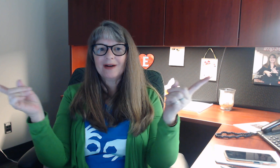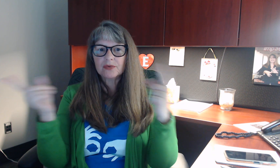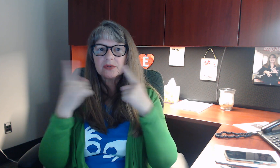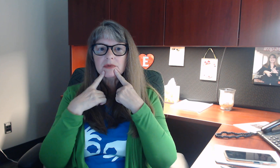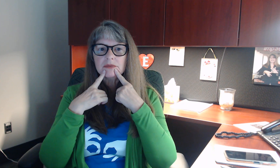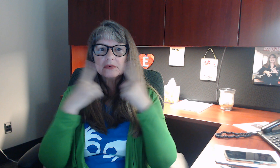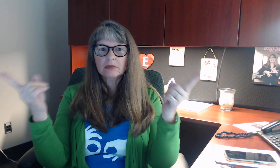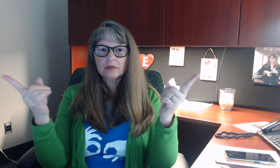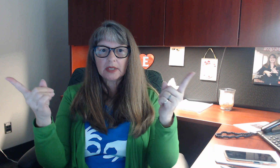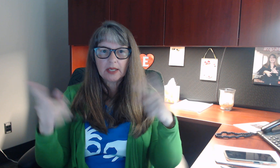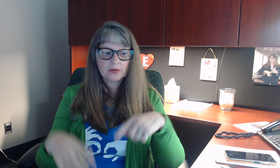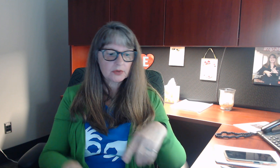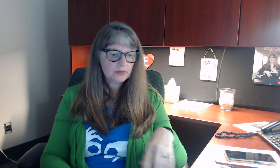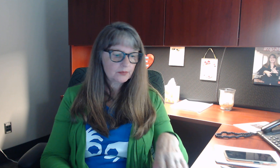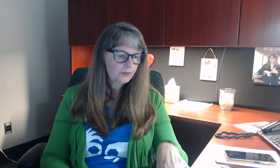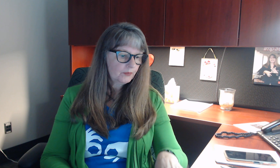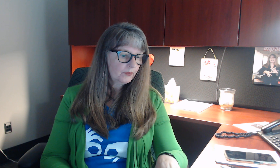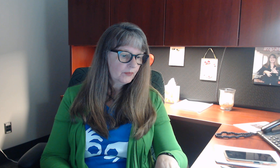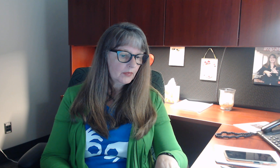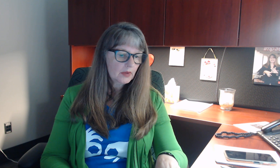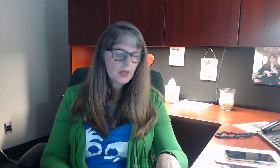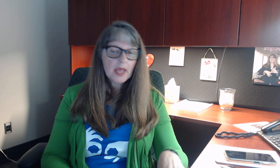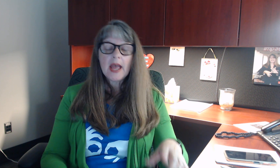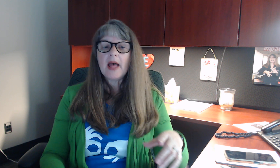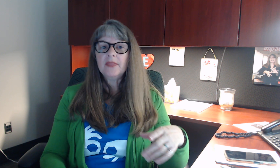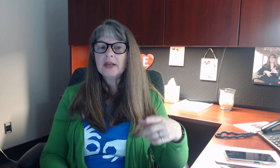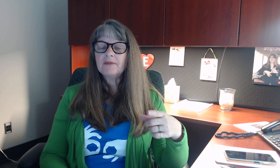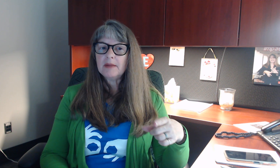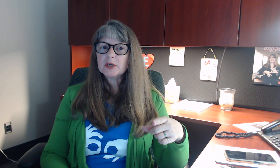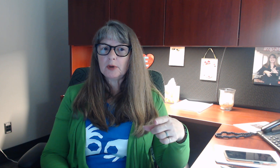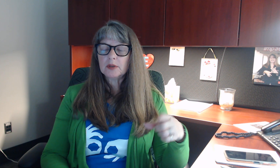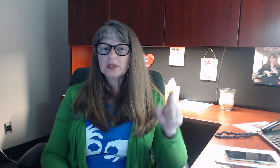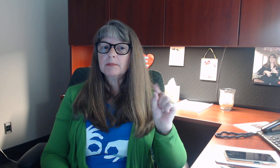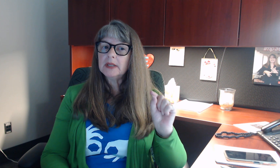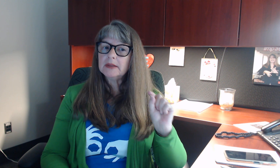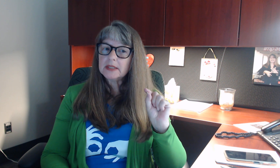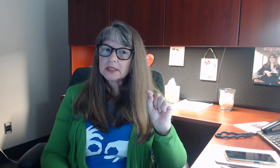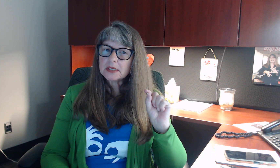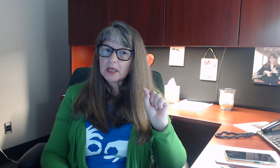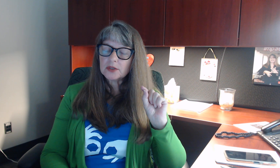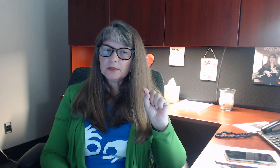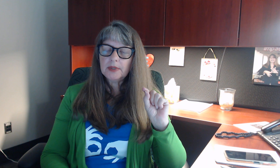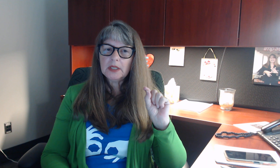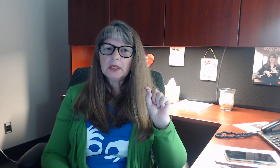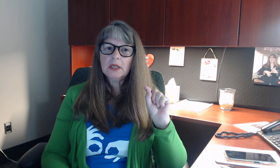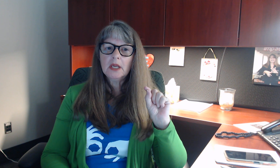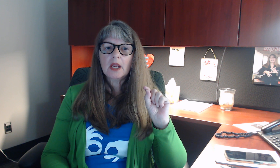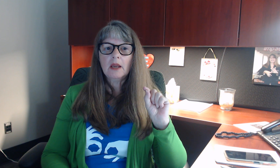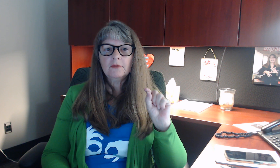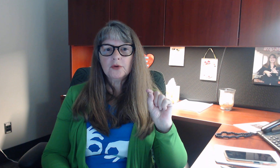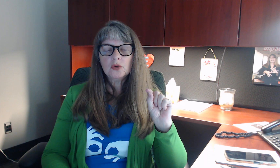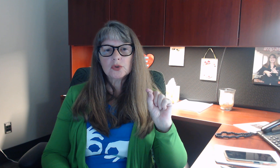Announce. Announce. And then a famous person, but this is not to be confused